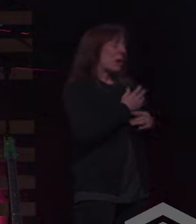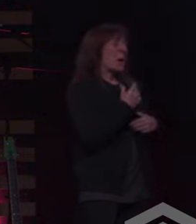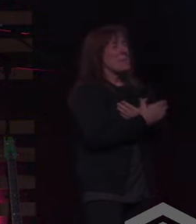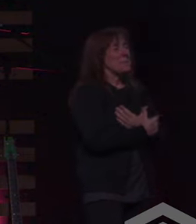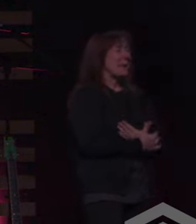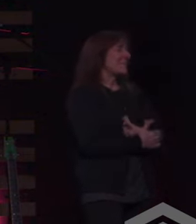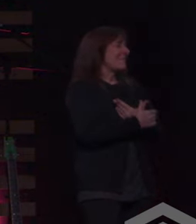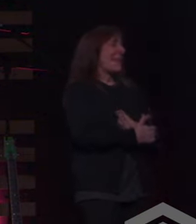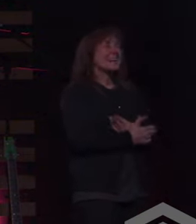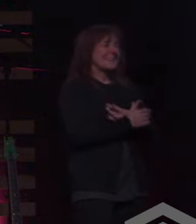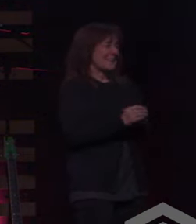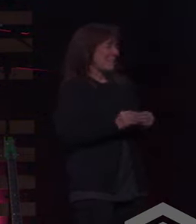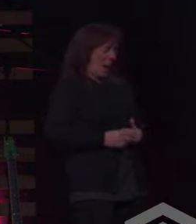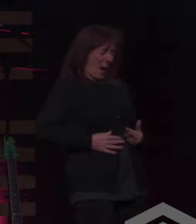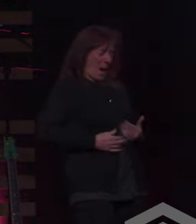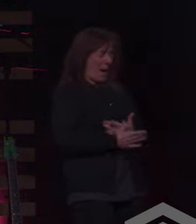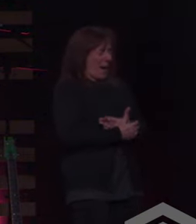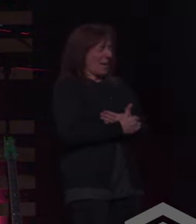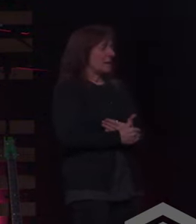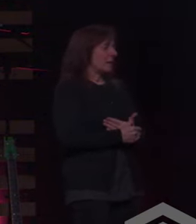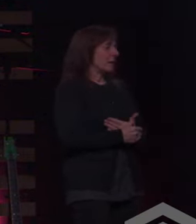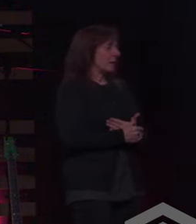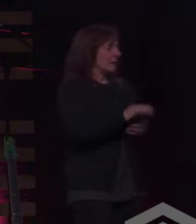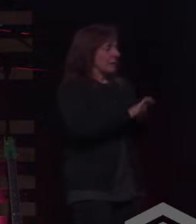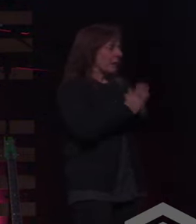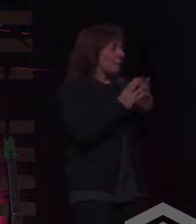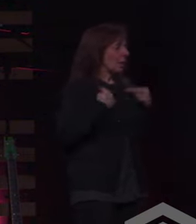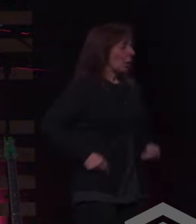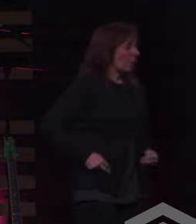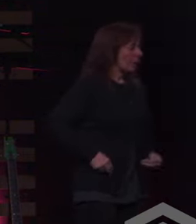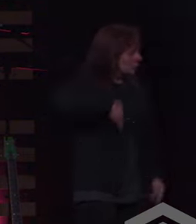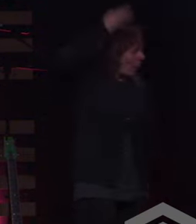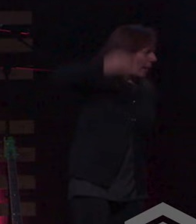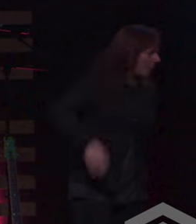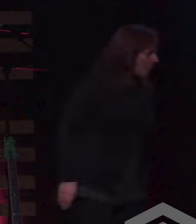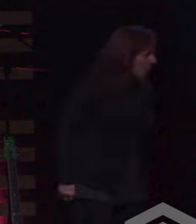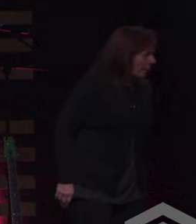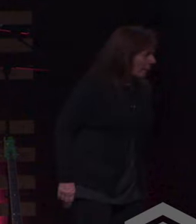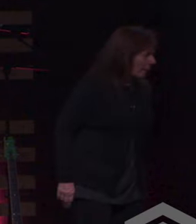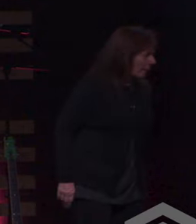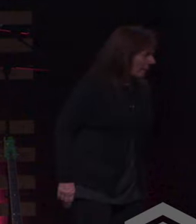butterflies anymore. Well, welcome to being a human being.